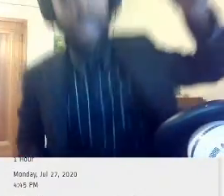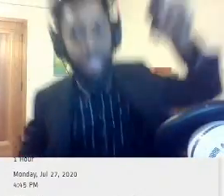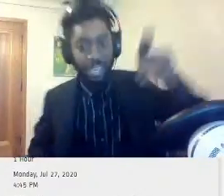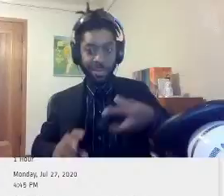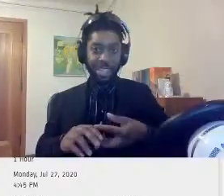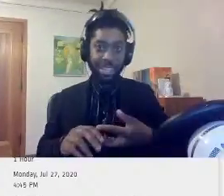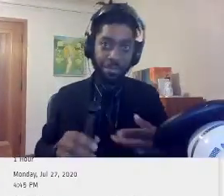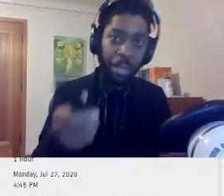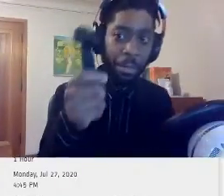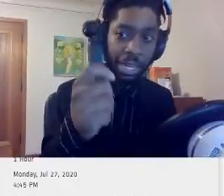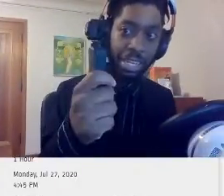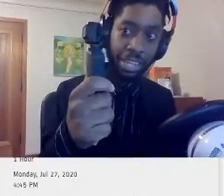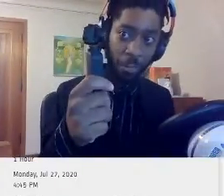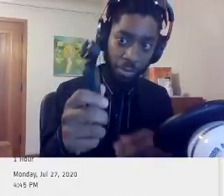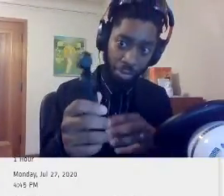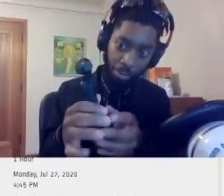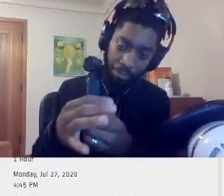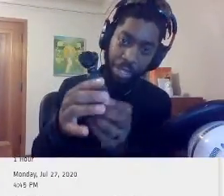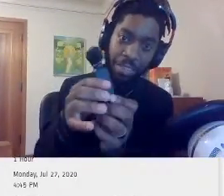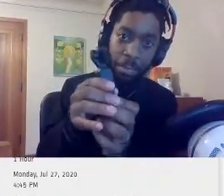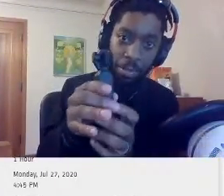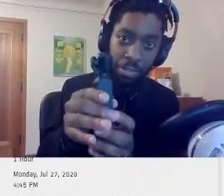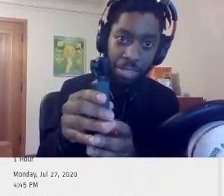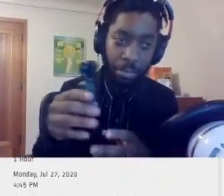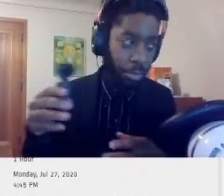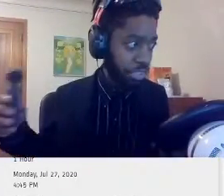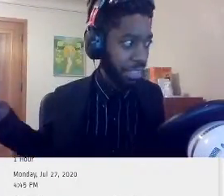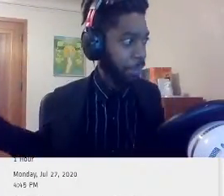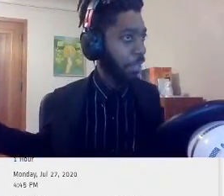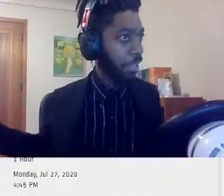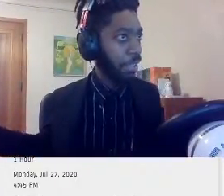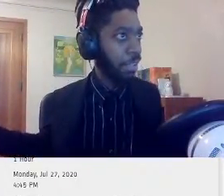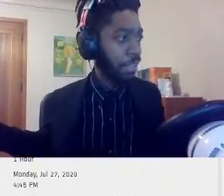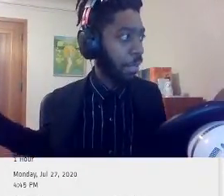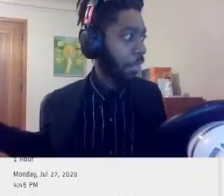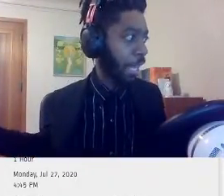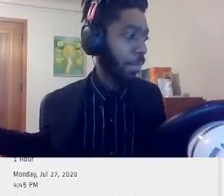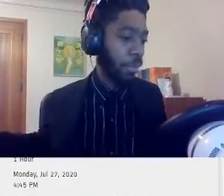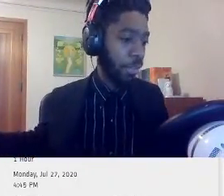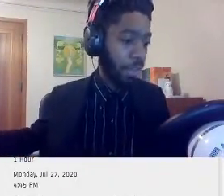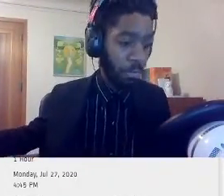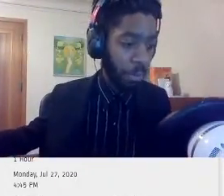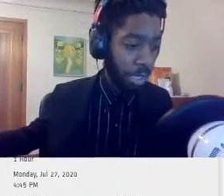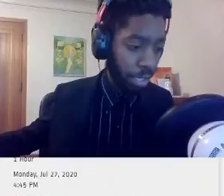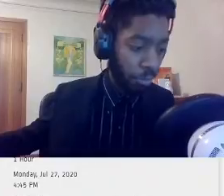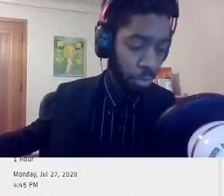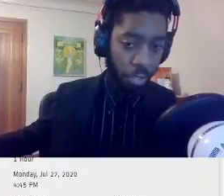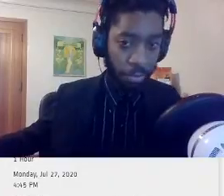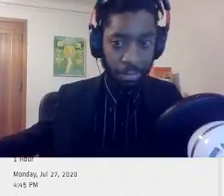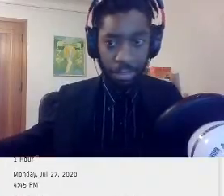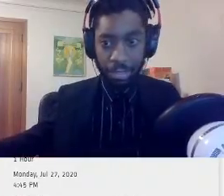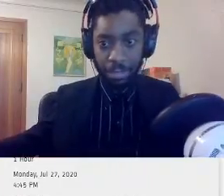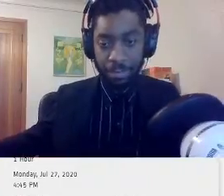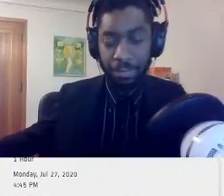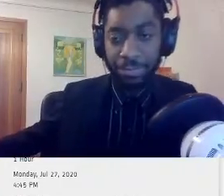I also have my Pocket Osmo too. That's got a built-in gimbal. Just keep the camera in the same spot, guys,